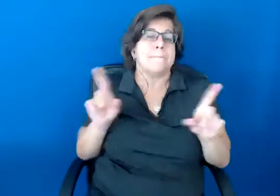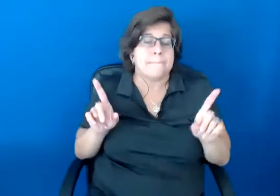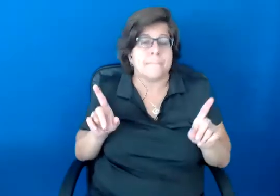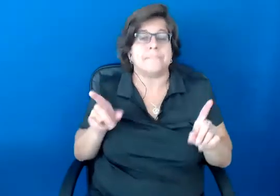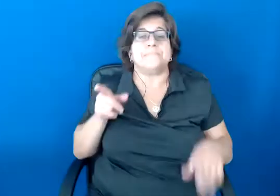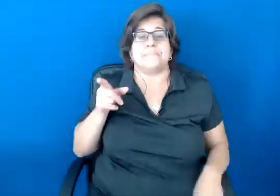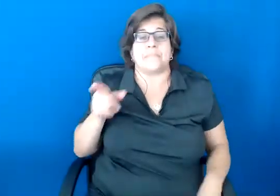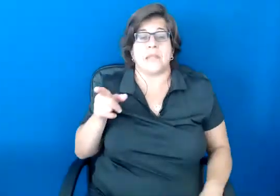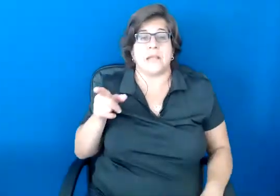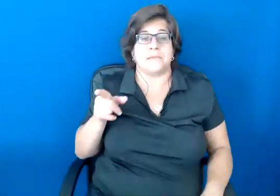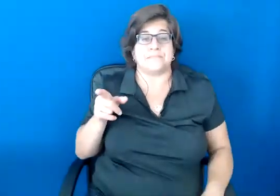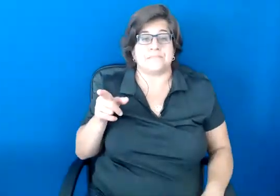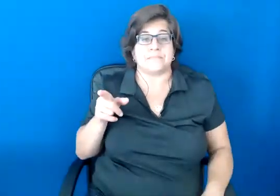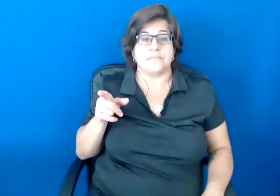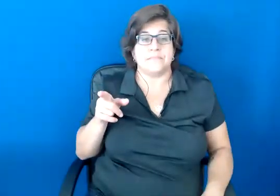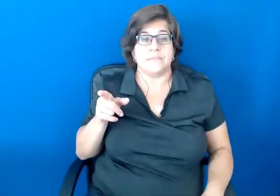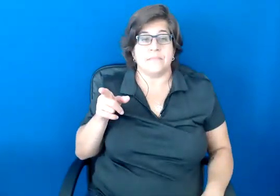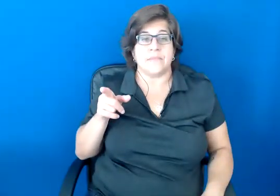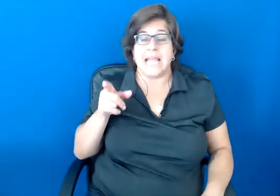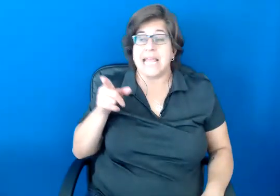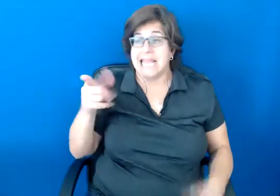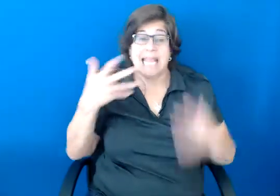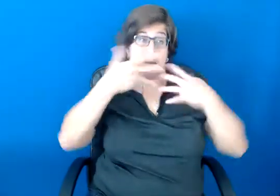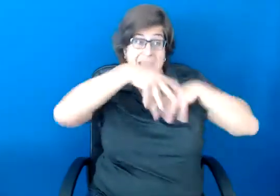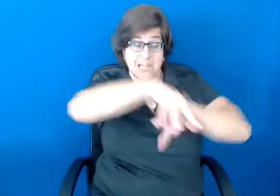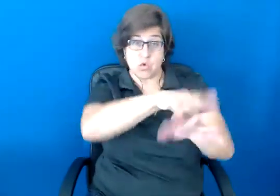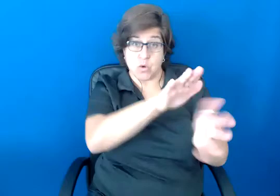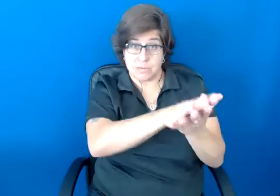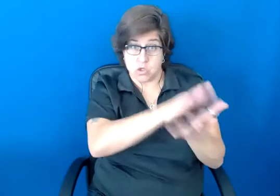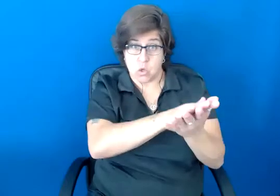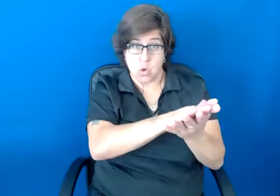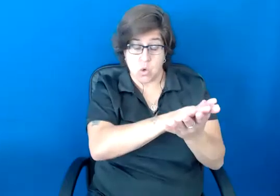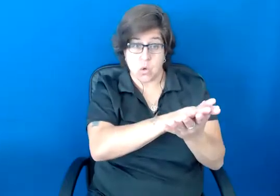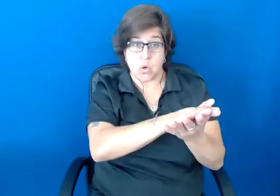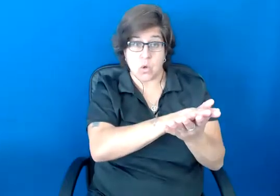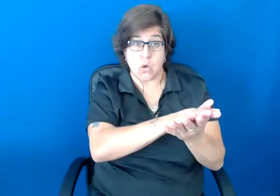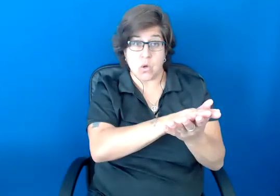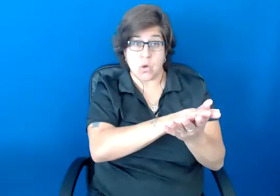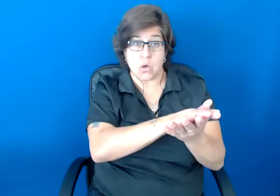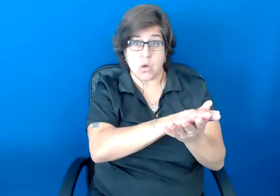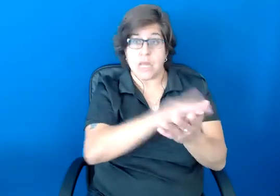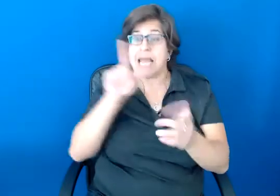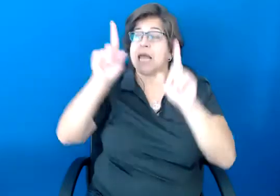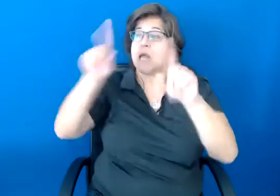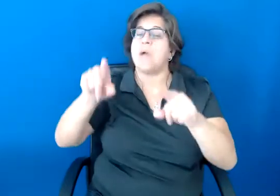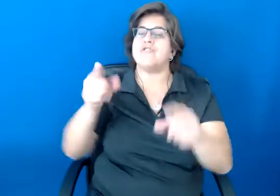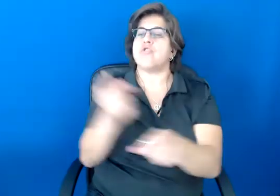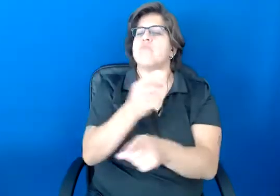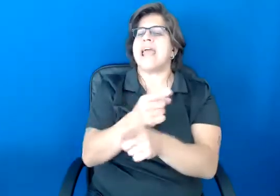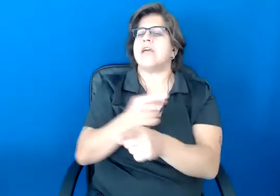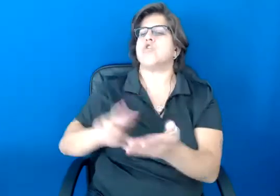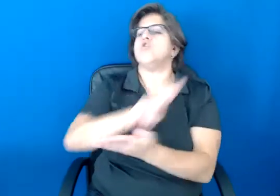However, because he had been mainstream, he was in the regular